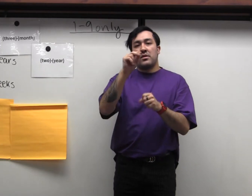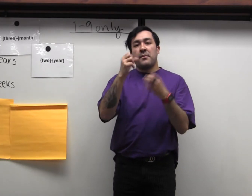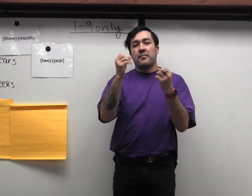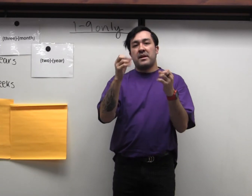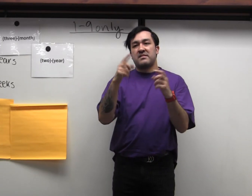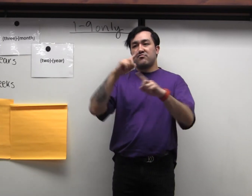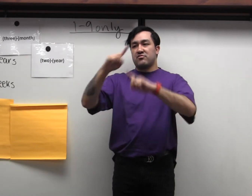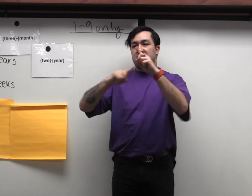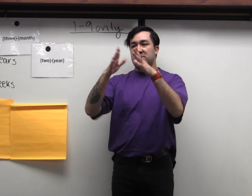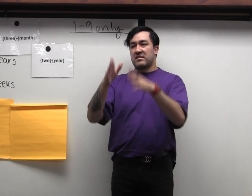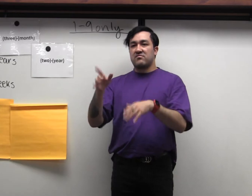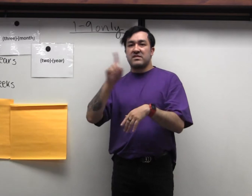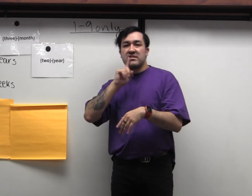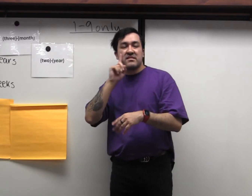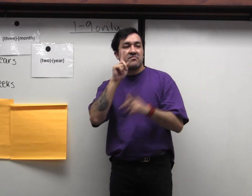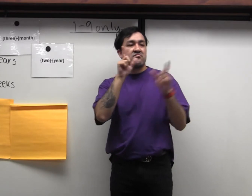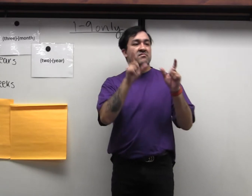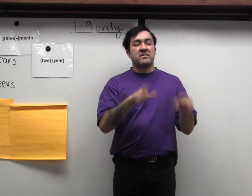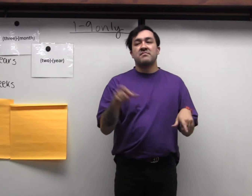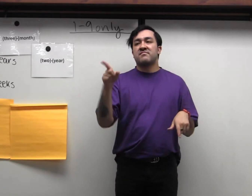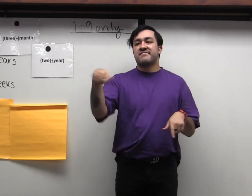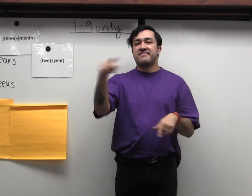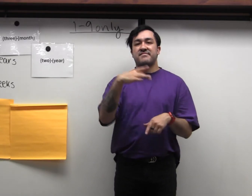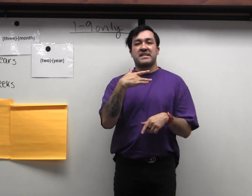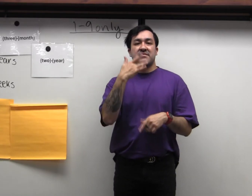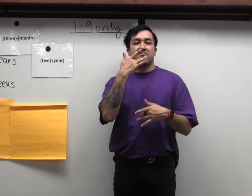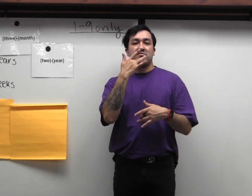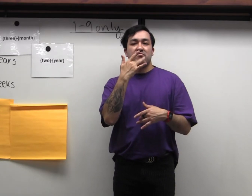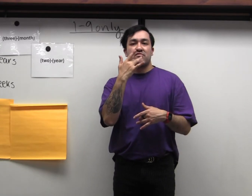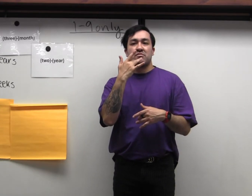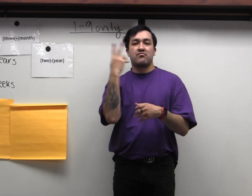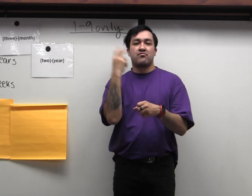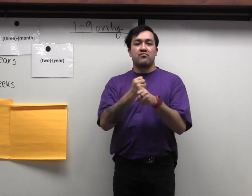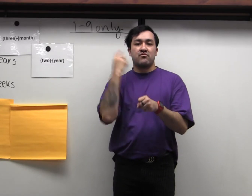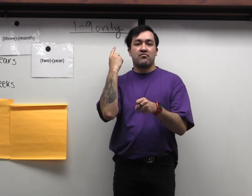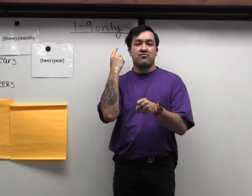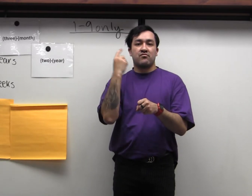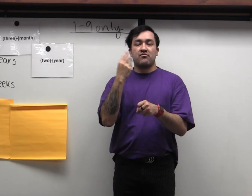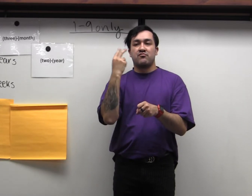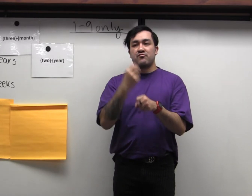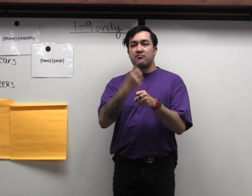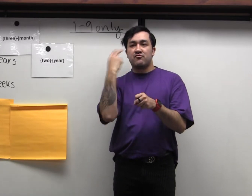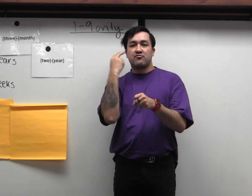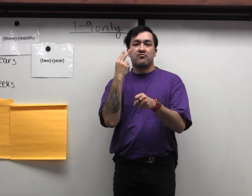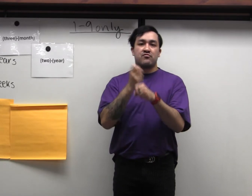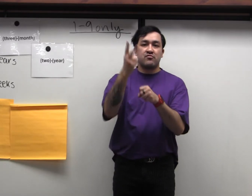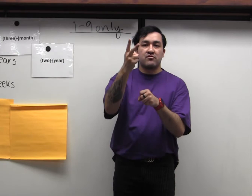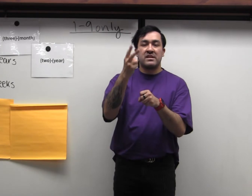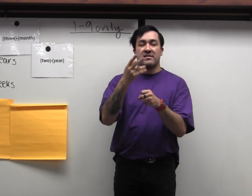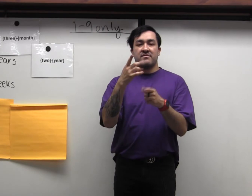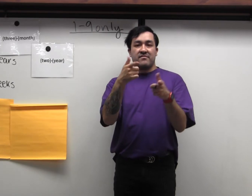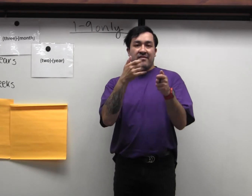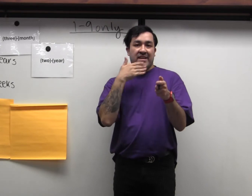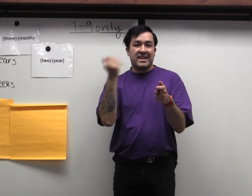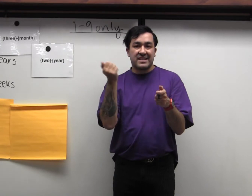So in the real world, you won't see a lot of deaf people sign it that way. They prefer to do it super quick and kind of just bounce off the